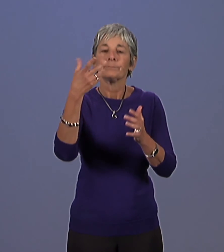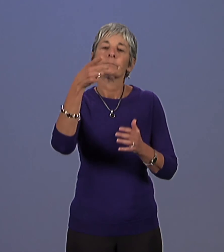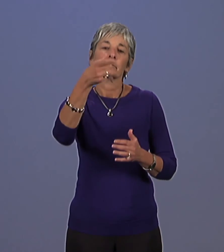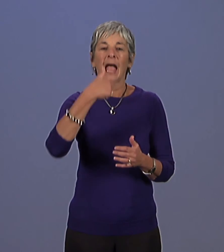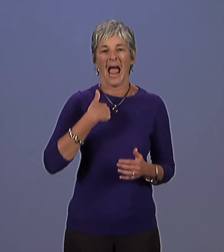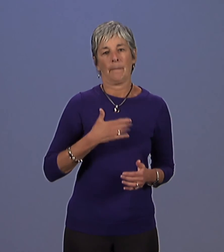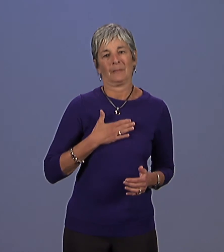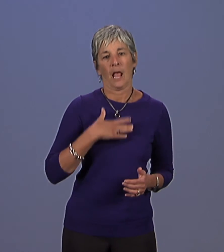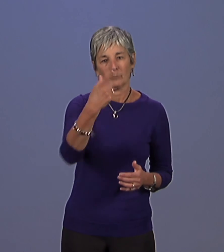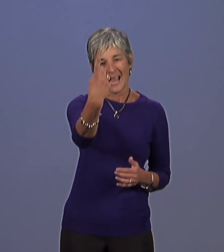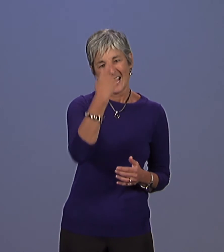you asked.